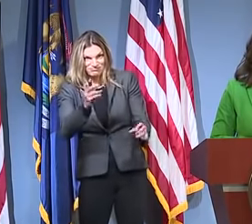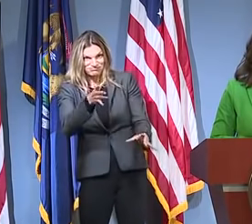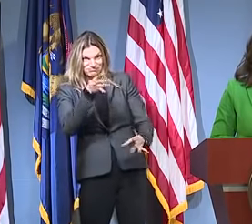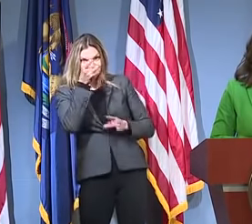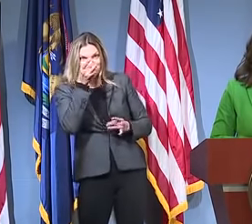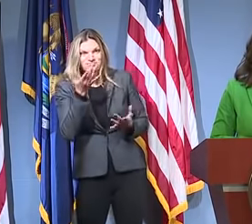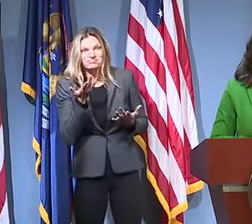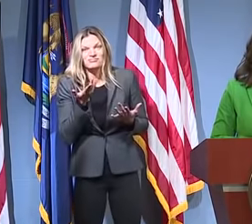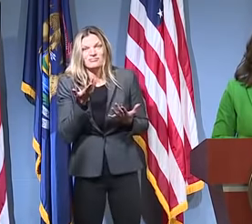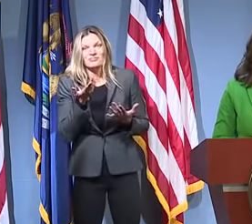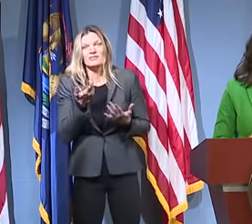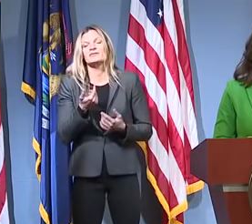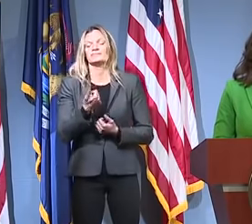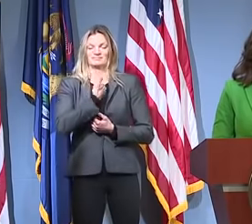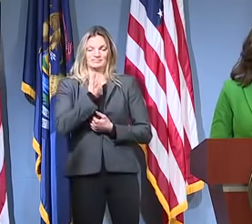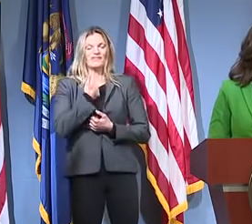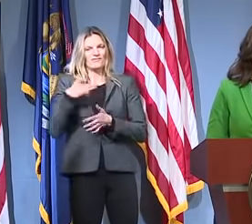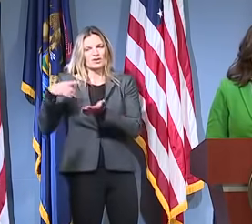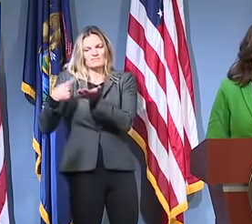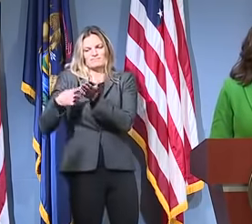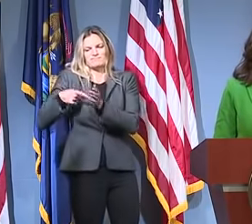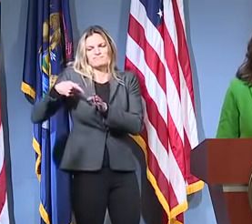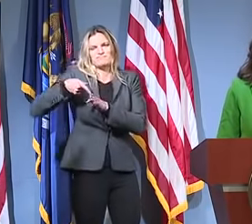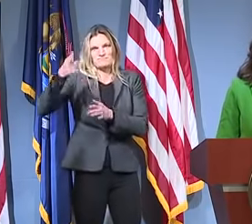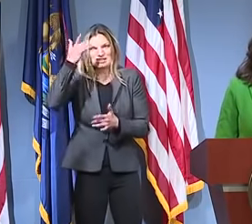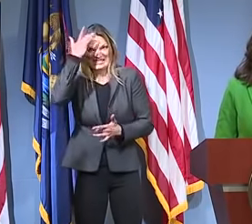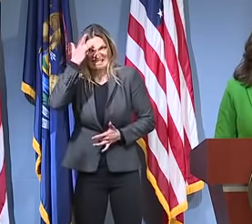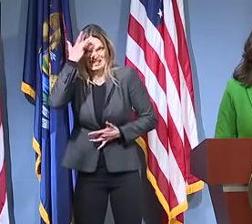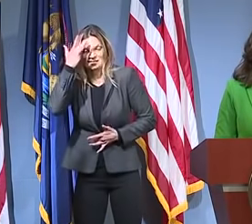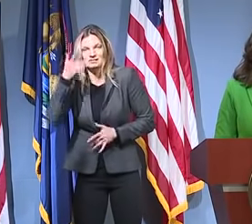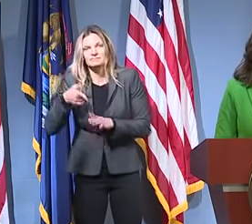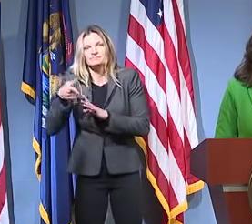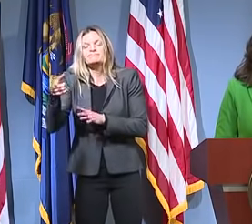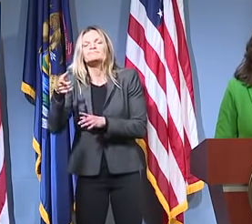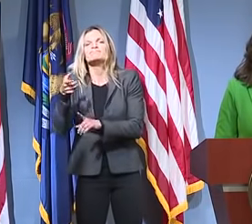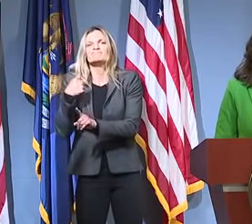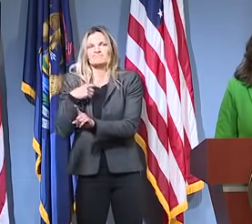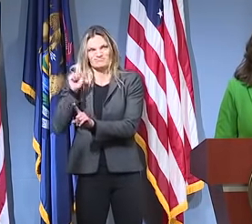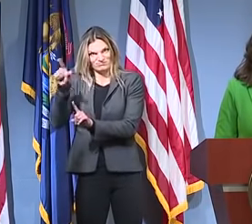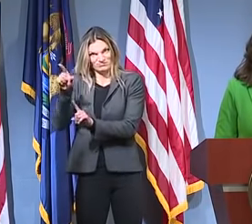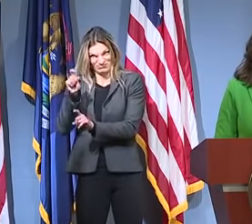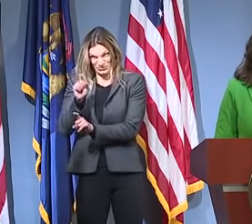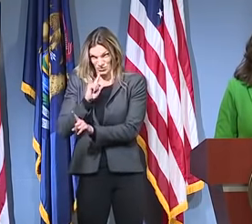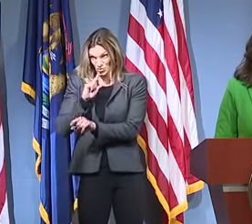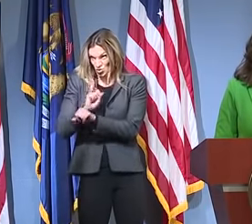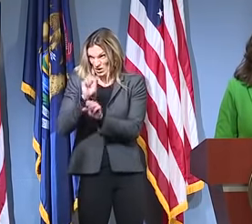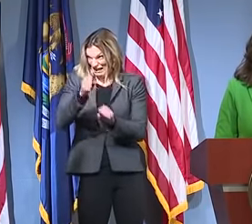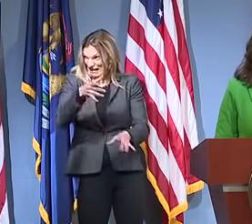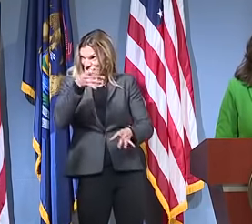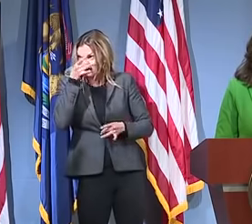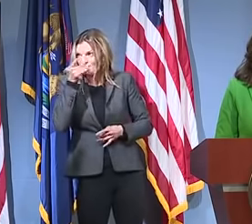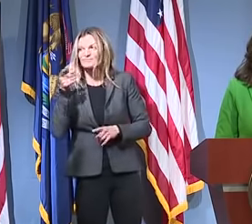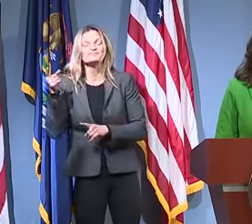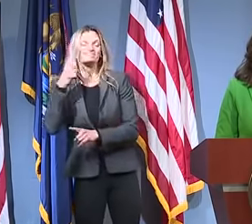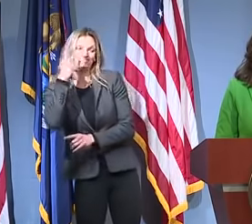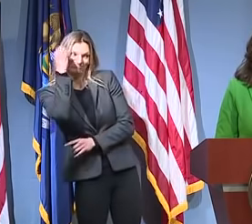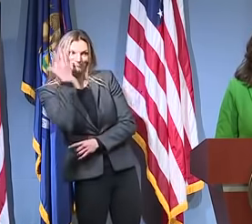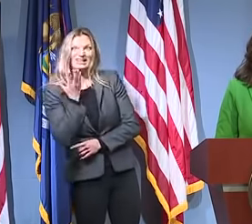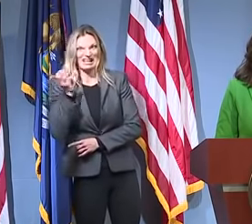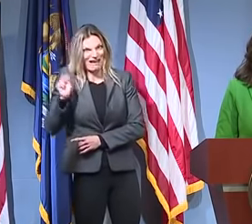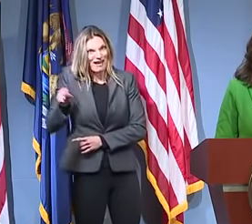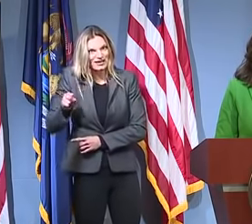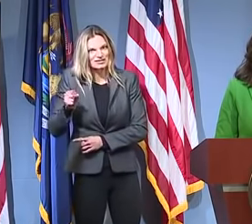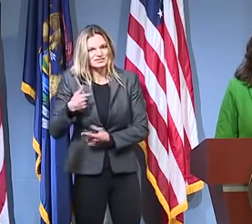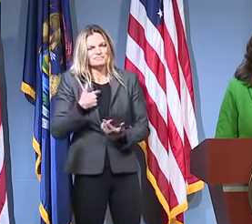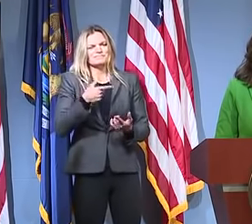I talked to an epidemiologist who says those fears are valid. Why are you limiting other gatherings to 10 people but